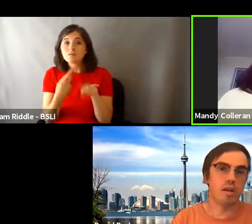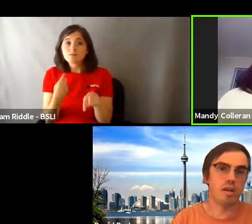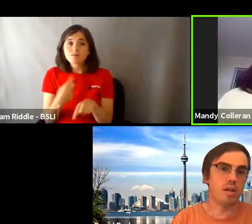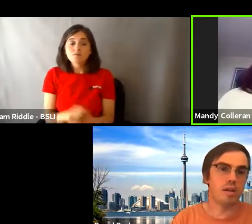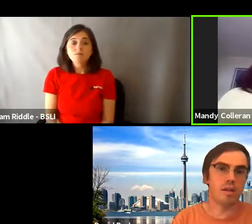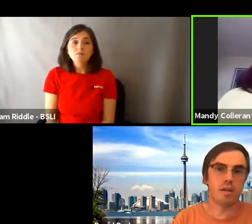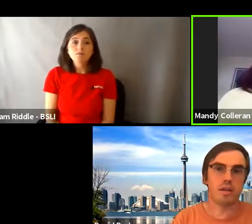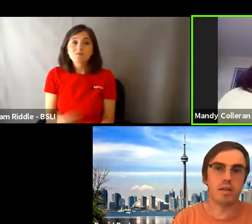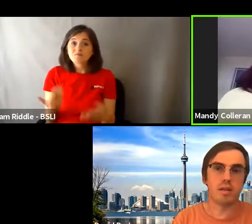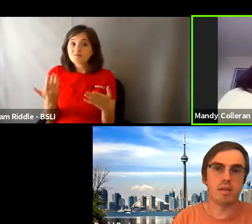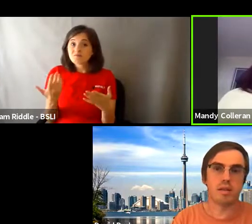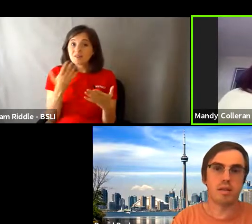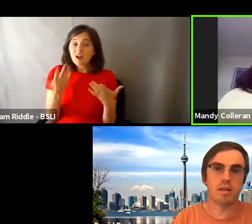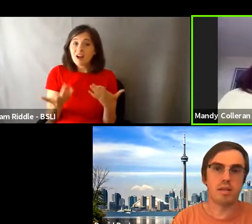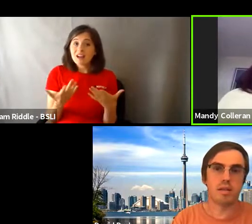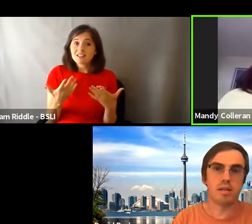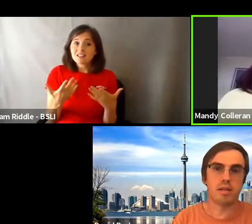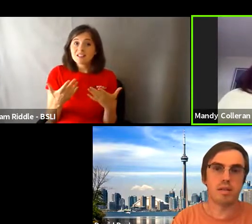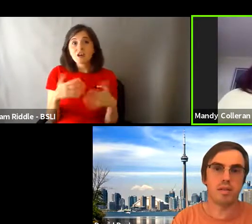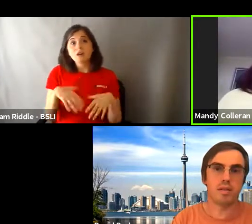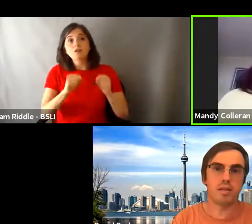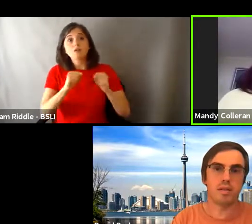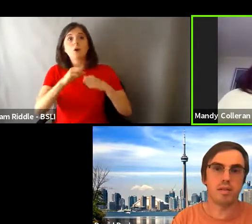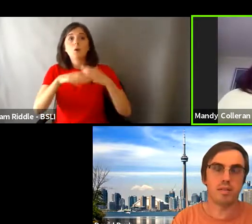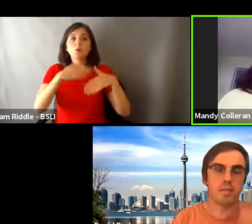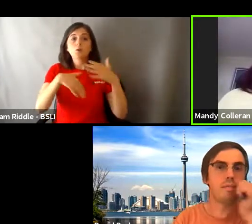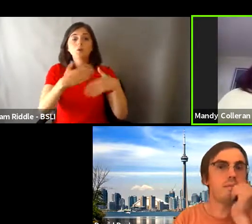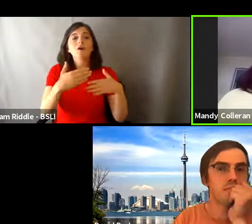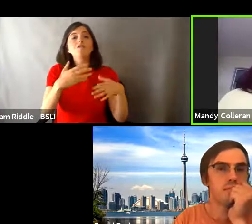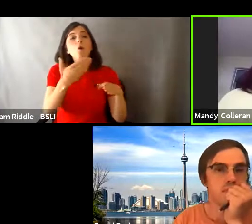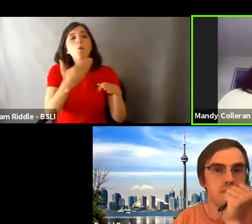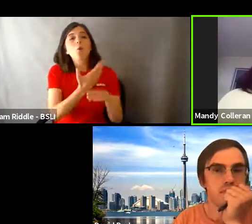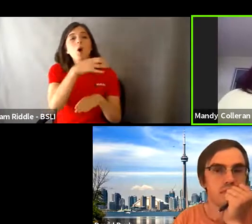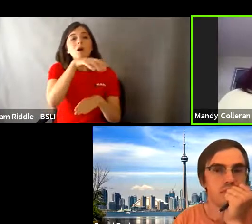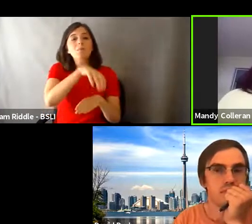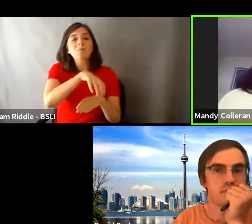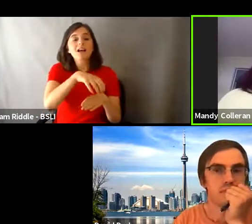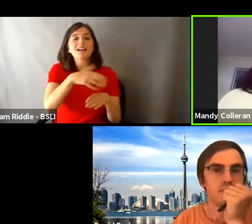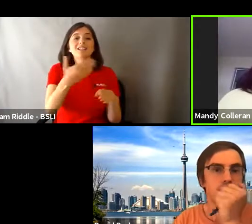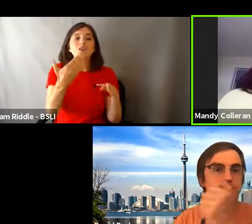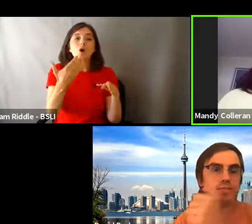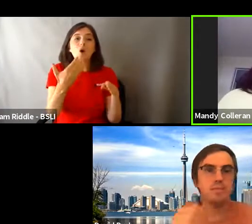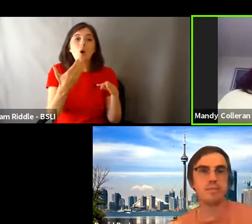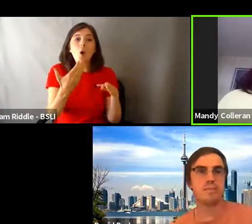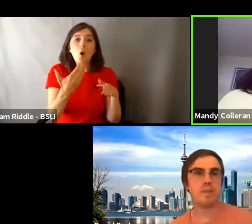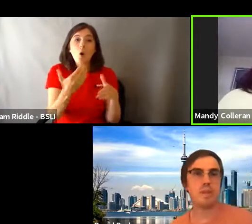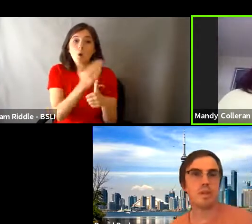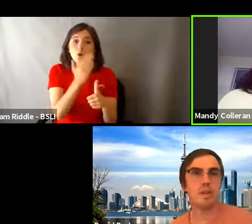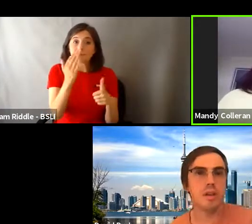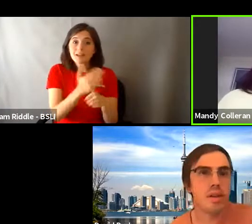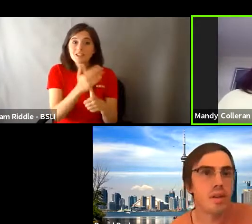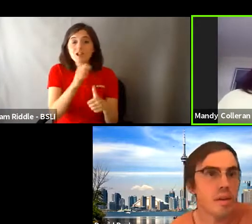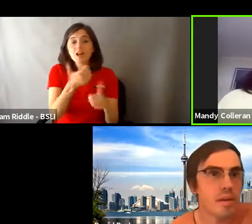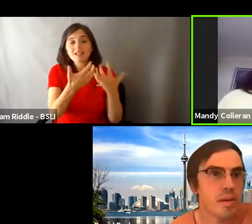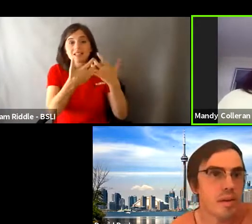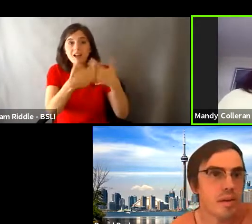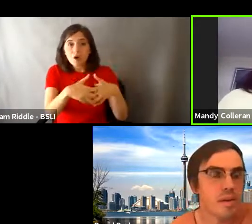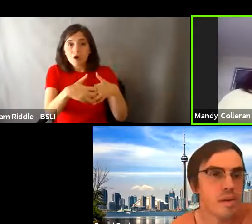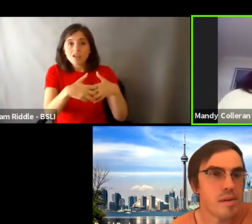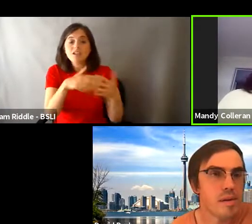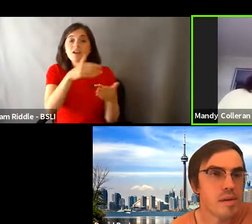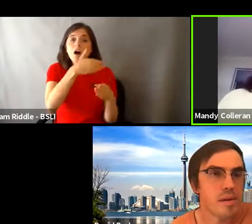Has the acceleration towards workplace automation and technological unemployment been factored